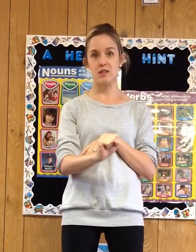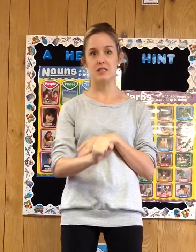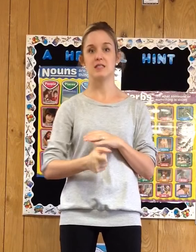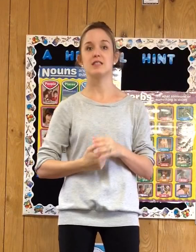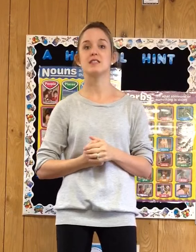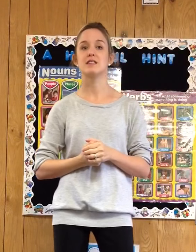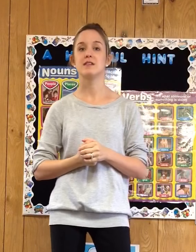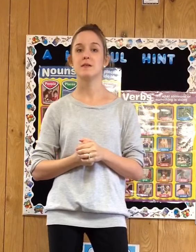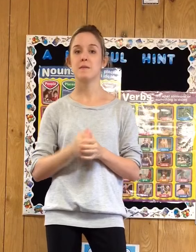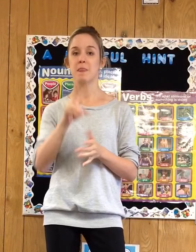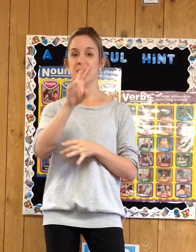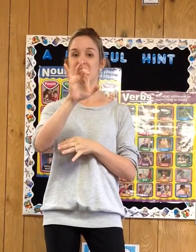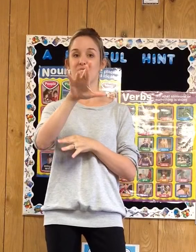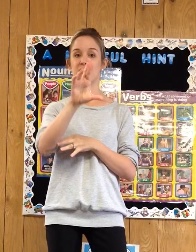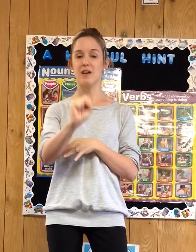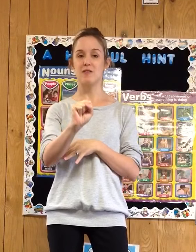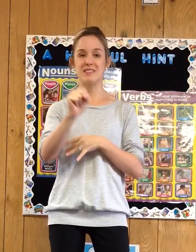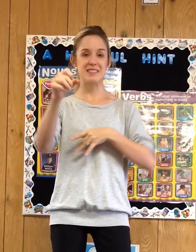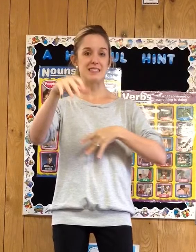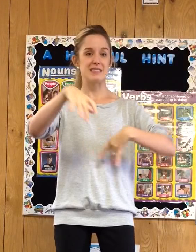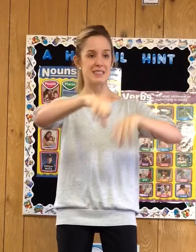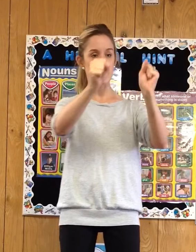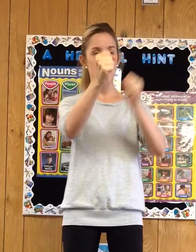The viruses taking over the bacteria.